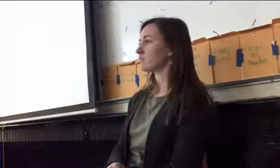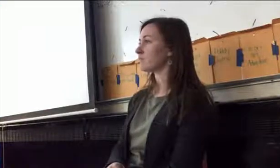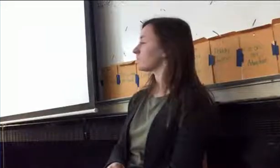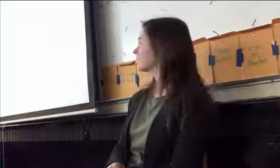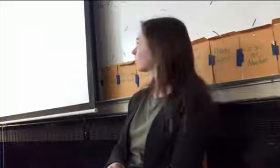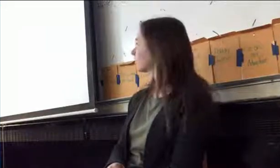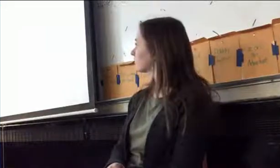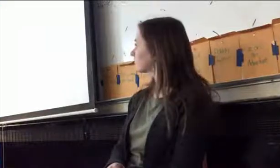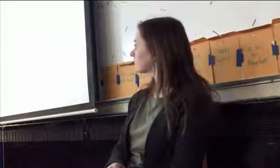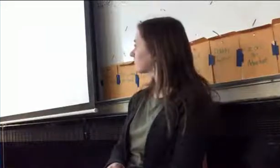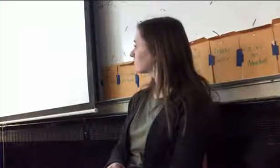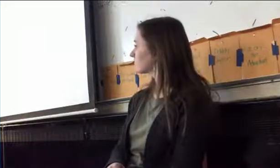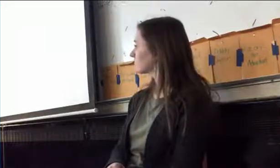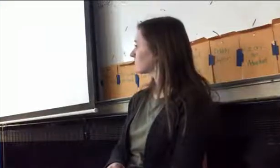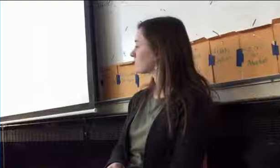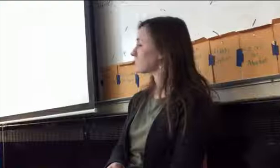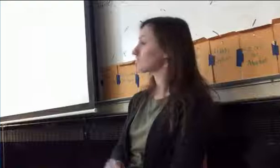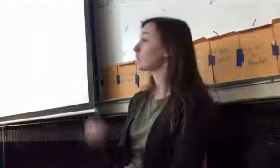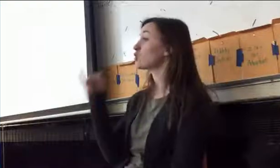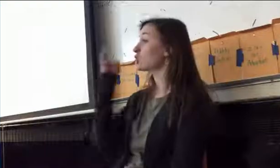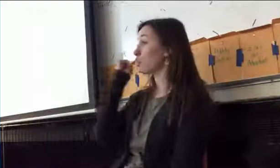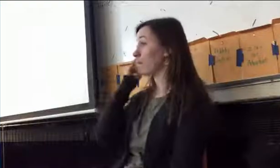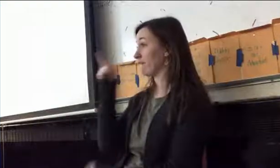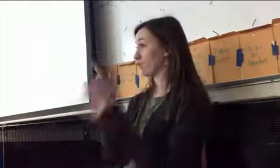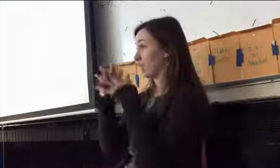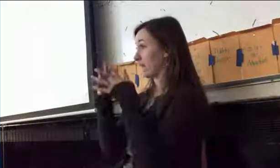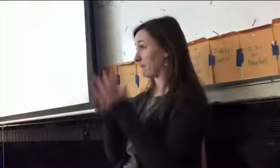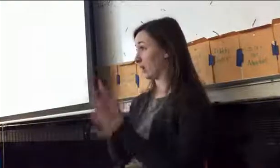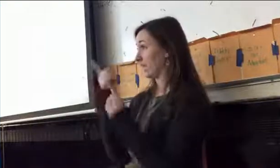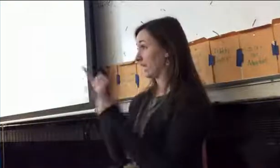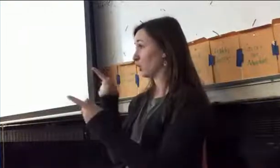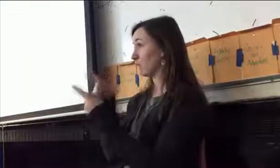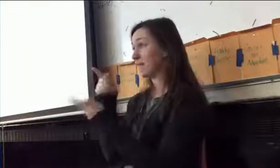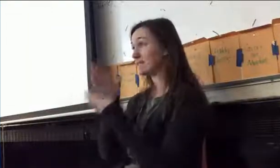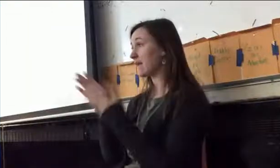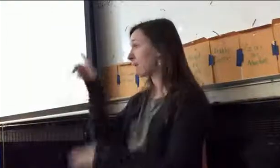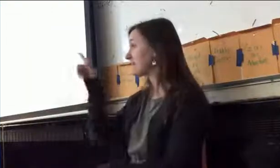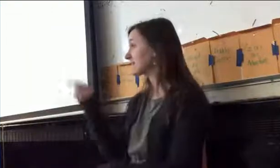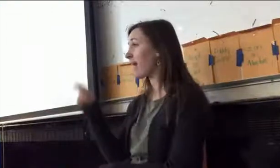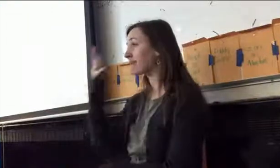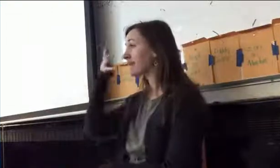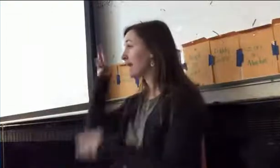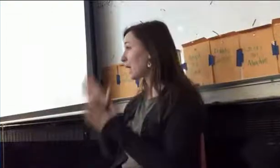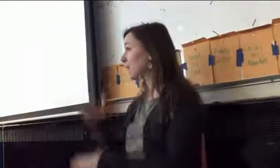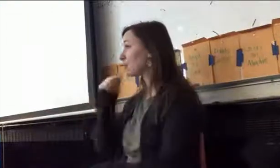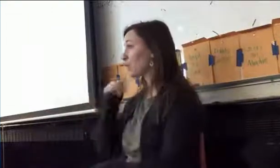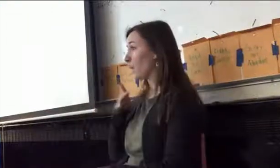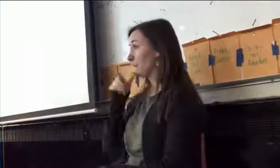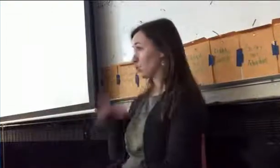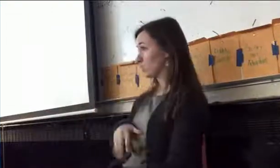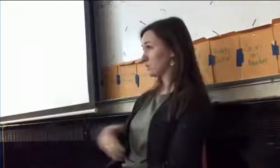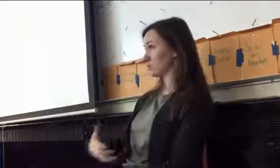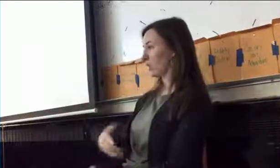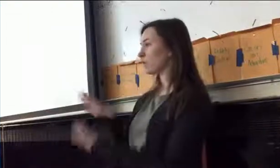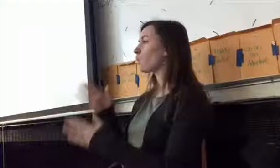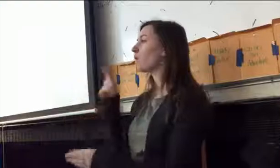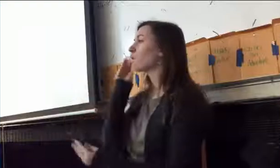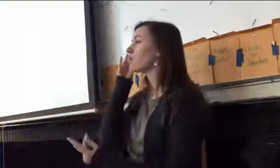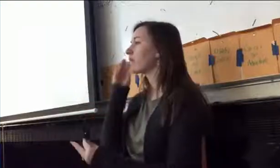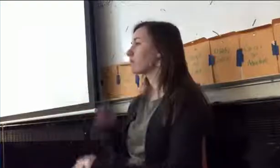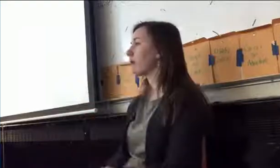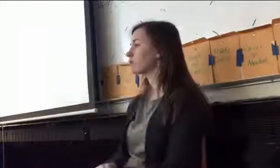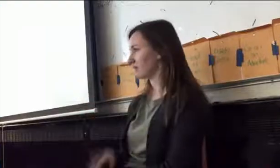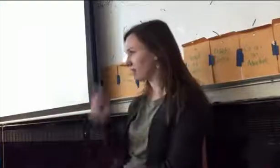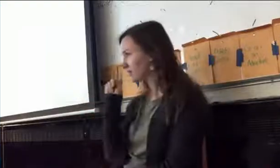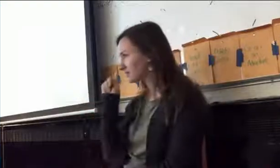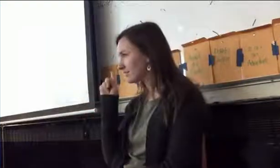newspapers. This was published in newspapers. And use the camera. Yeah. Okay, so what happens is